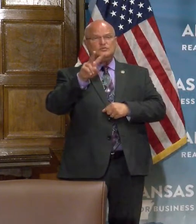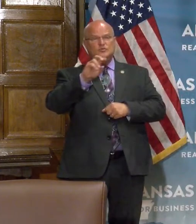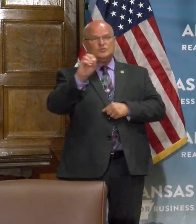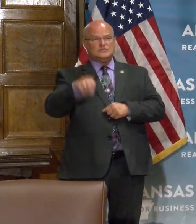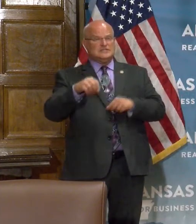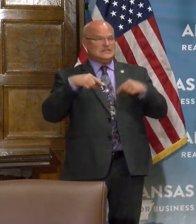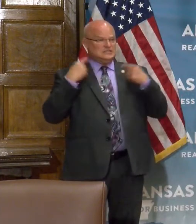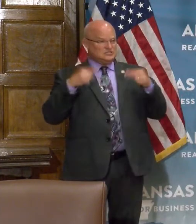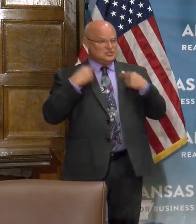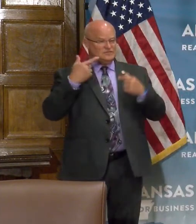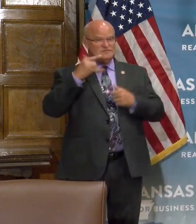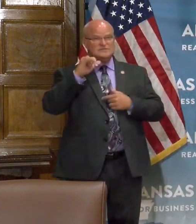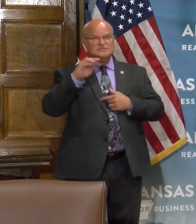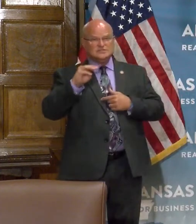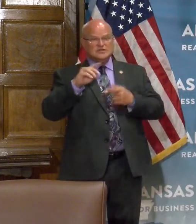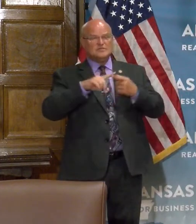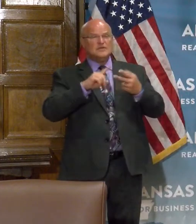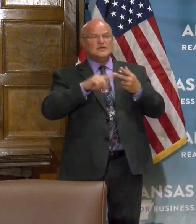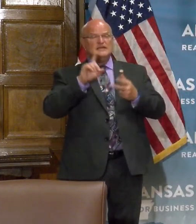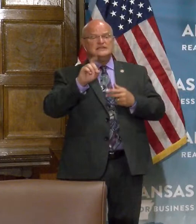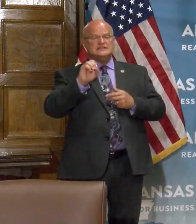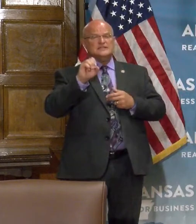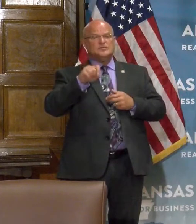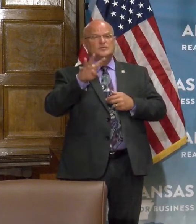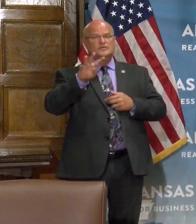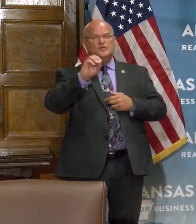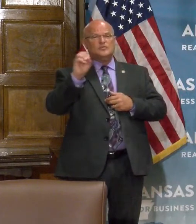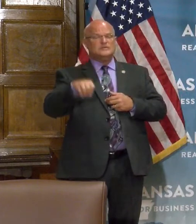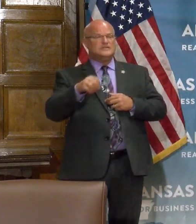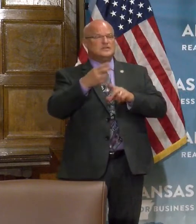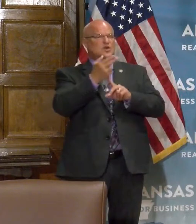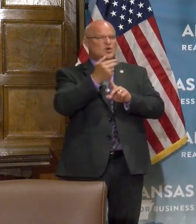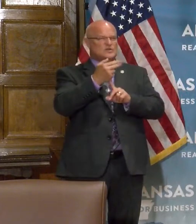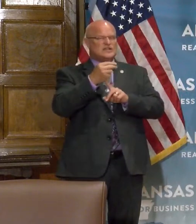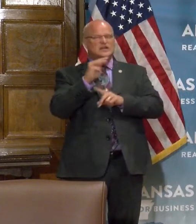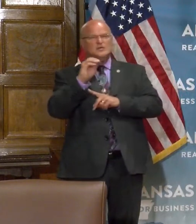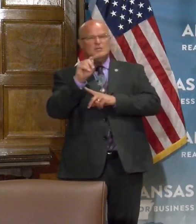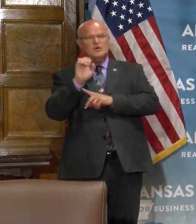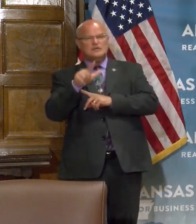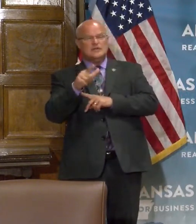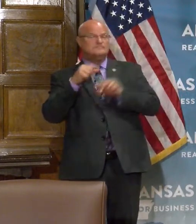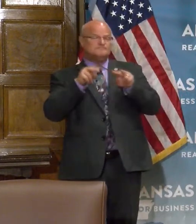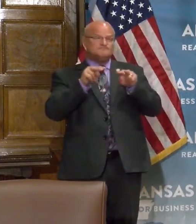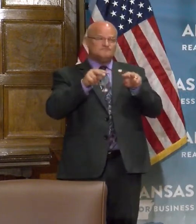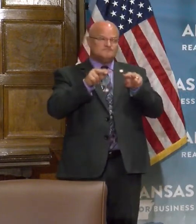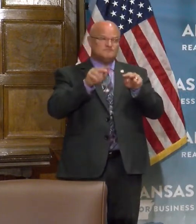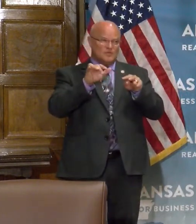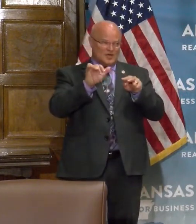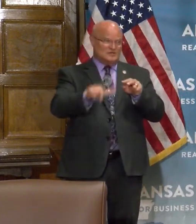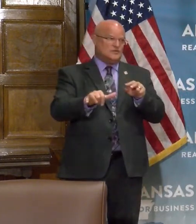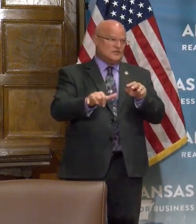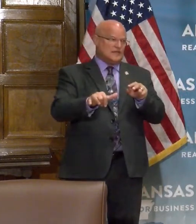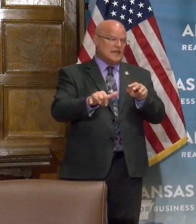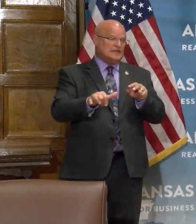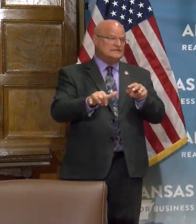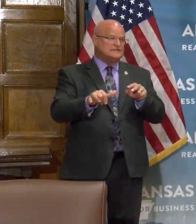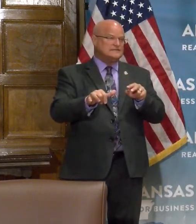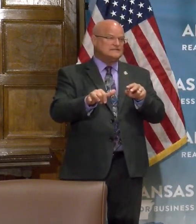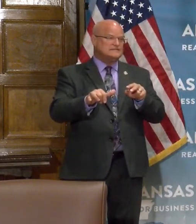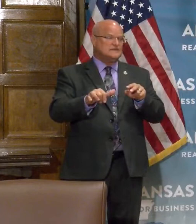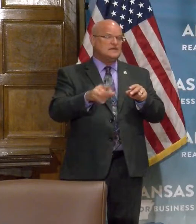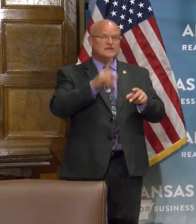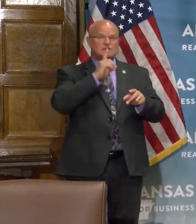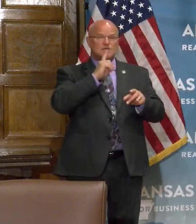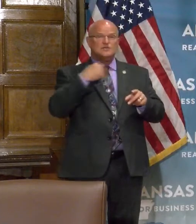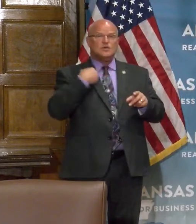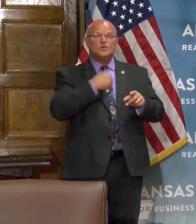0.2% a gym, and 0.4% a hotel or motel. We are going to continue to monitor that just to